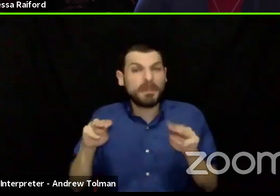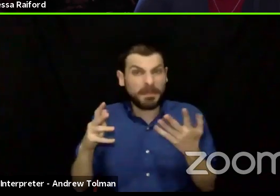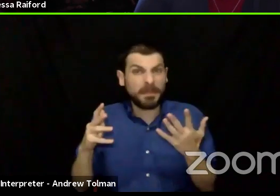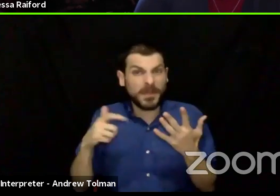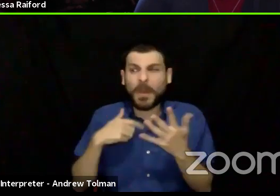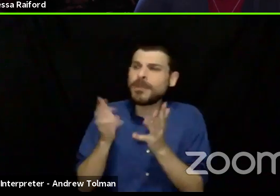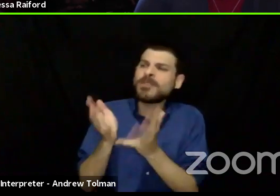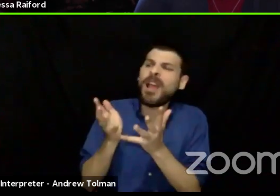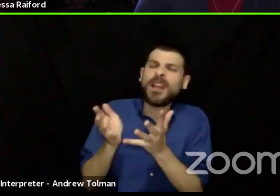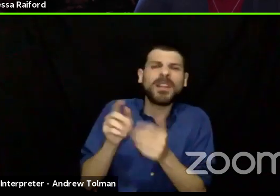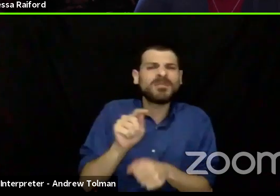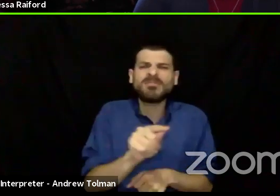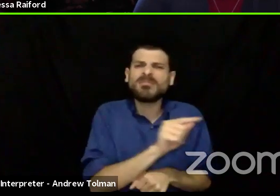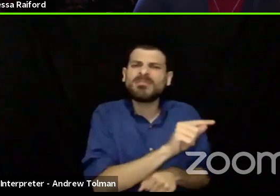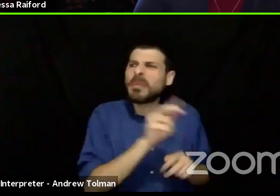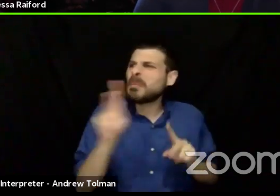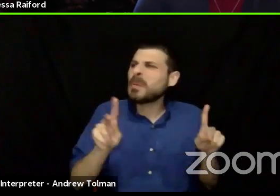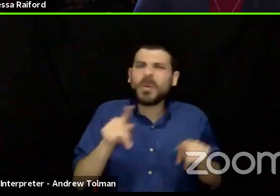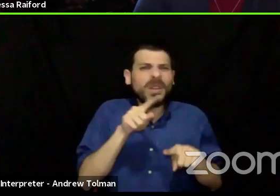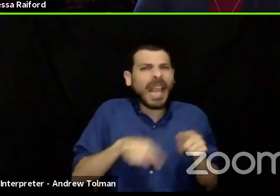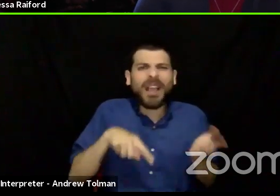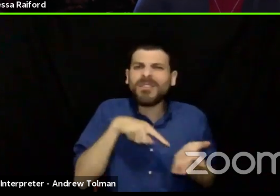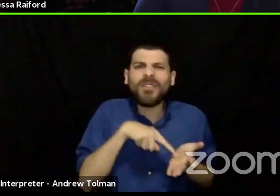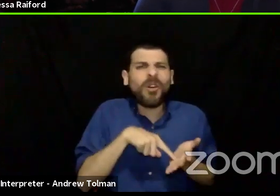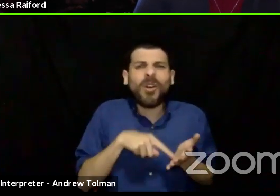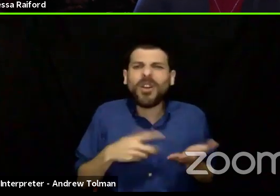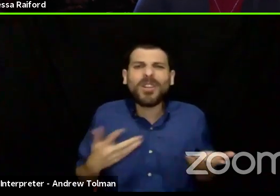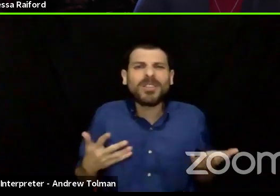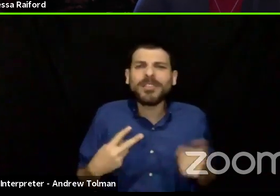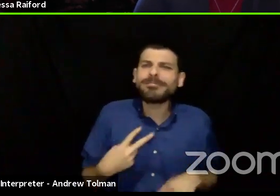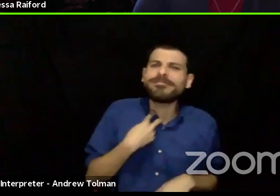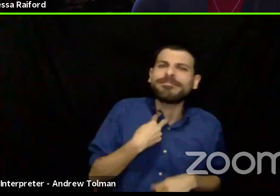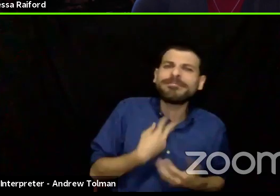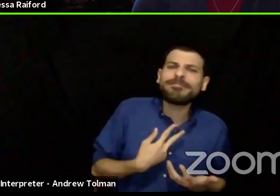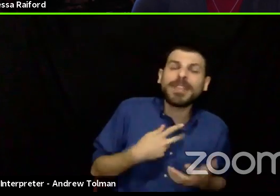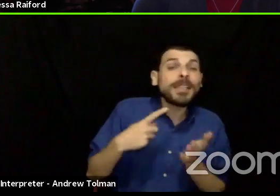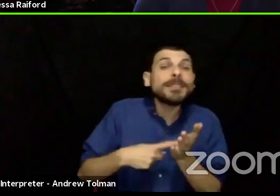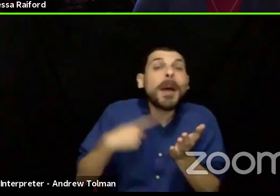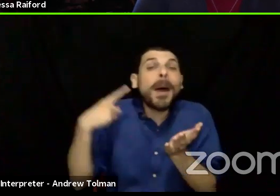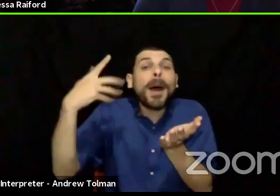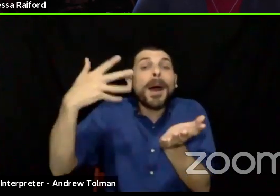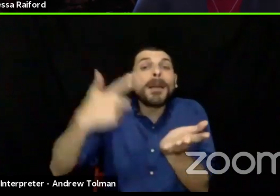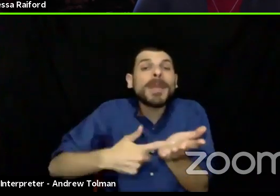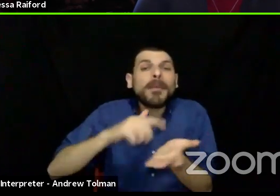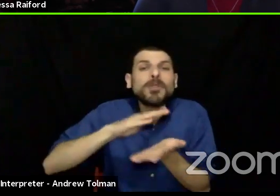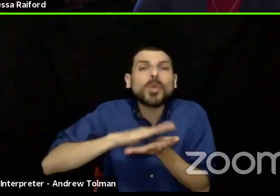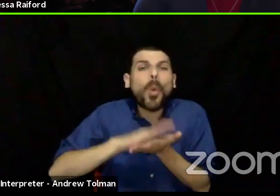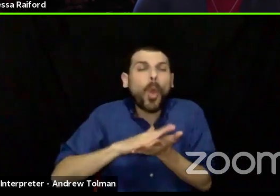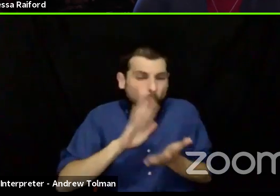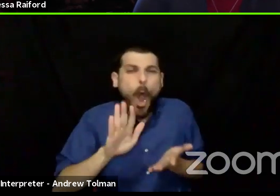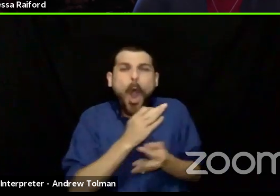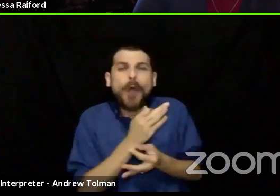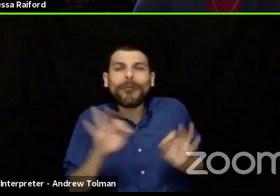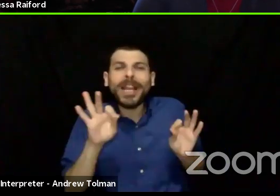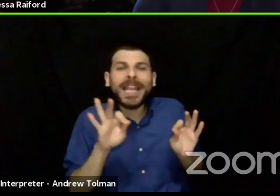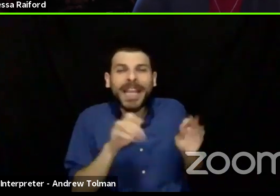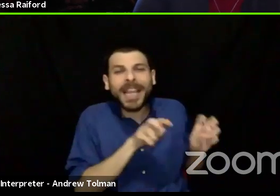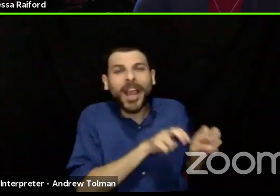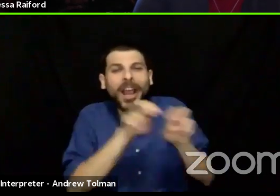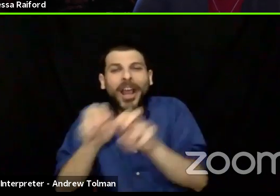children that could not afford to go outside of their school field trip, by providing it as a free resource for people